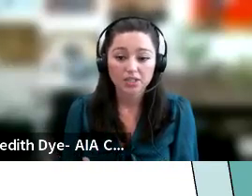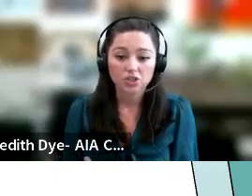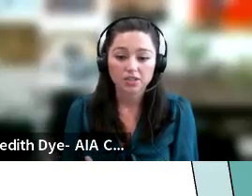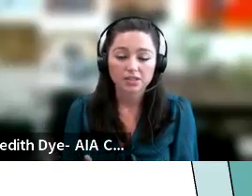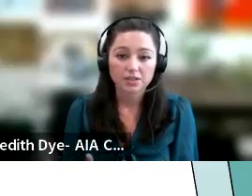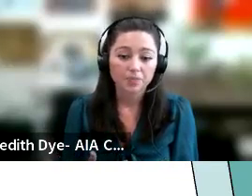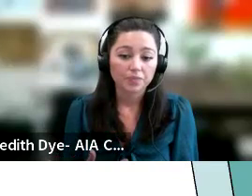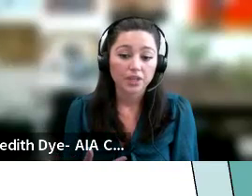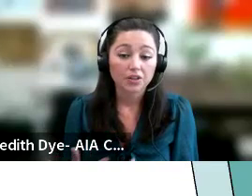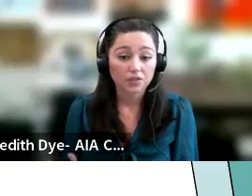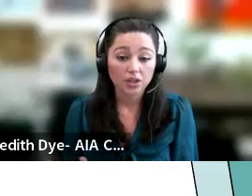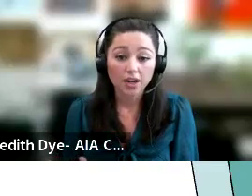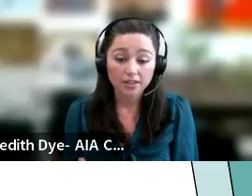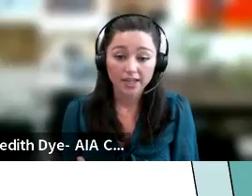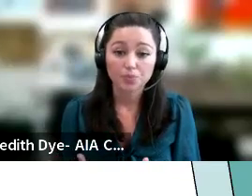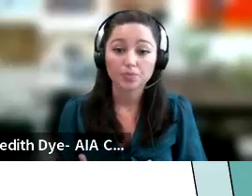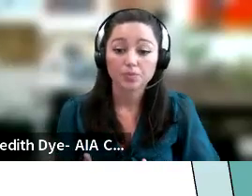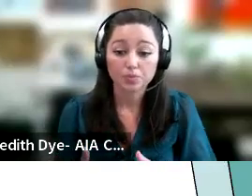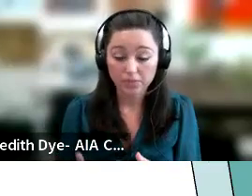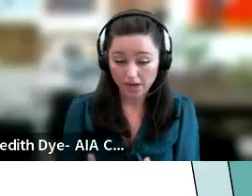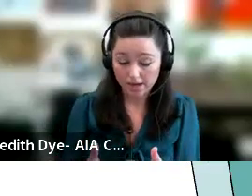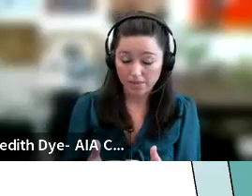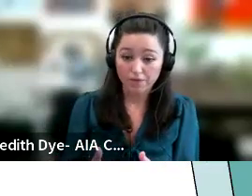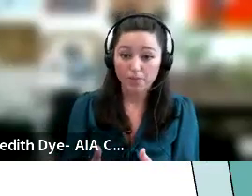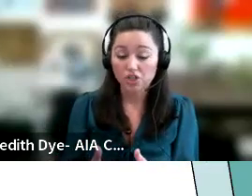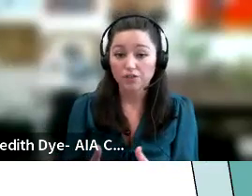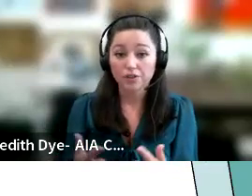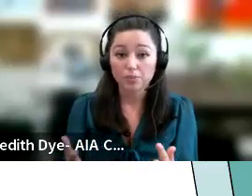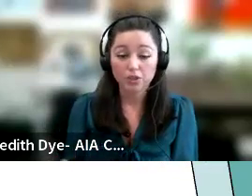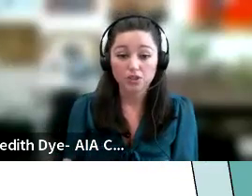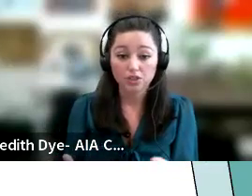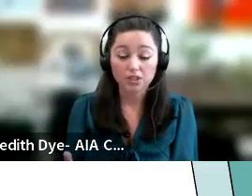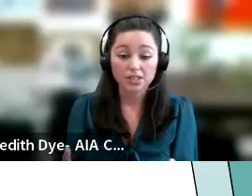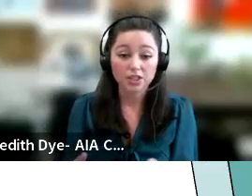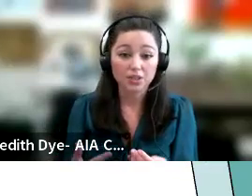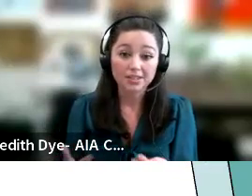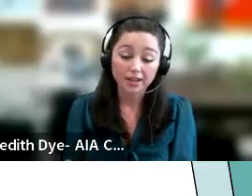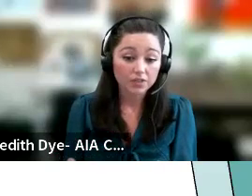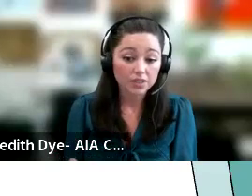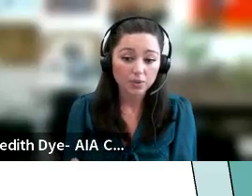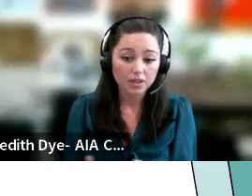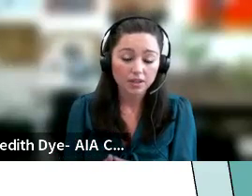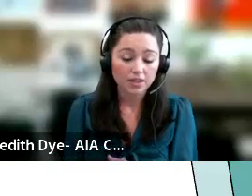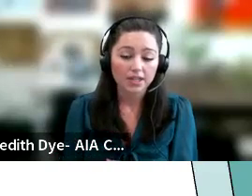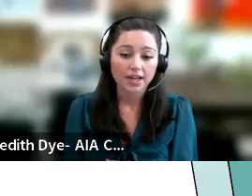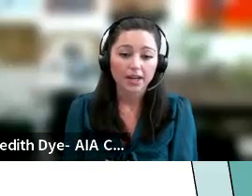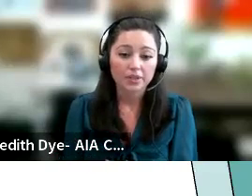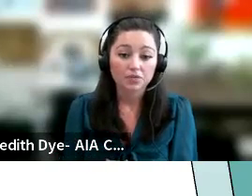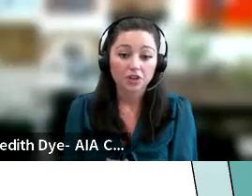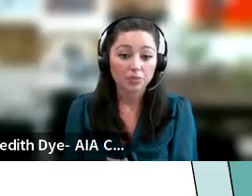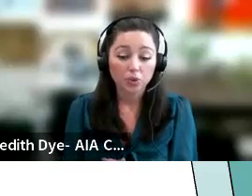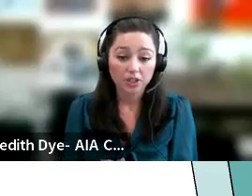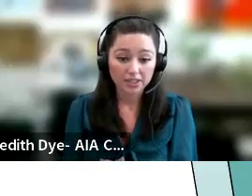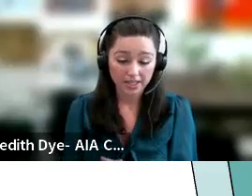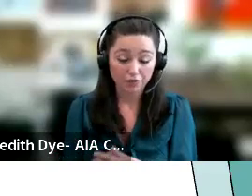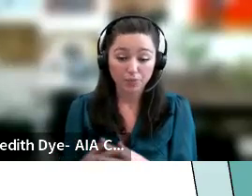presentation expectations. I'll give you the contact information for the person you can schedule a site visit with.